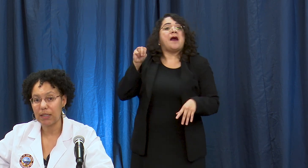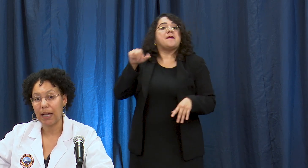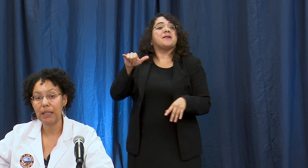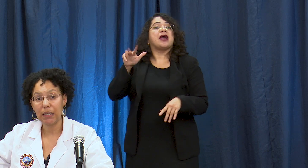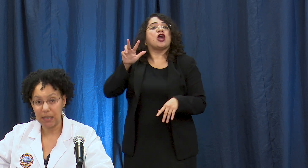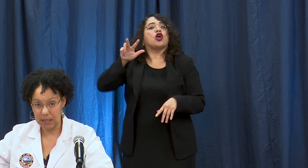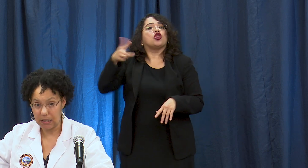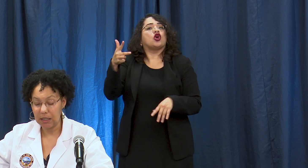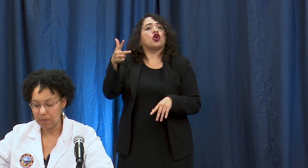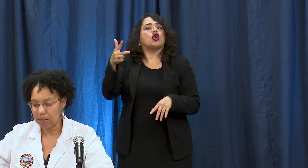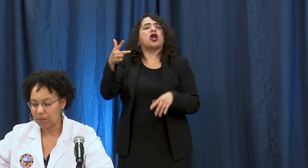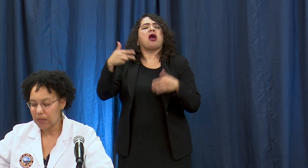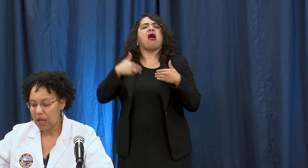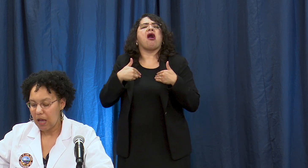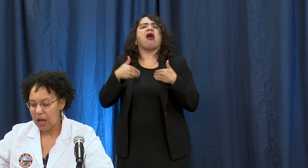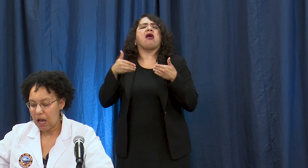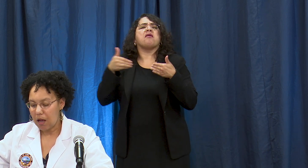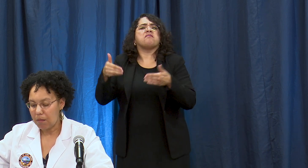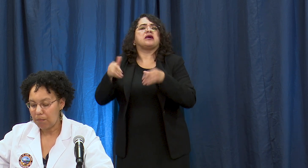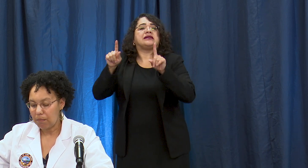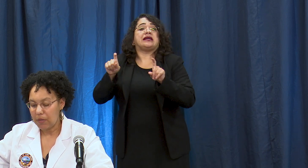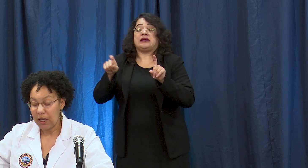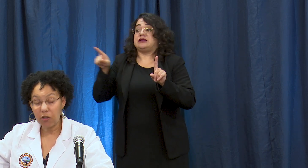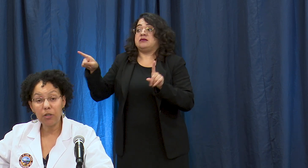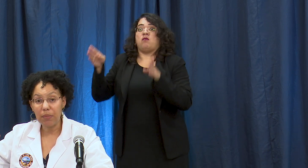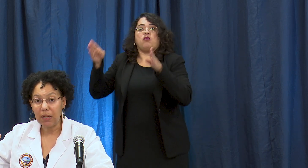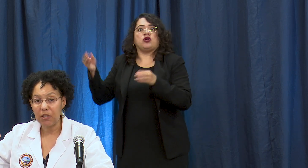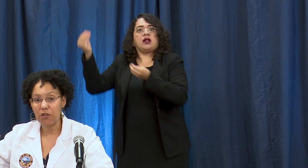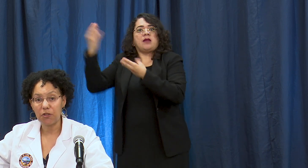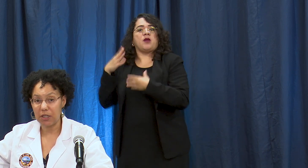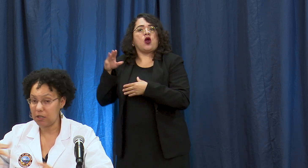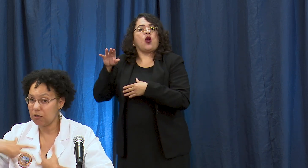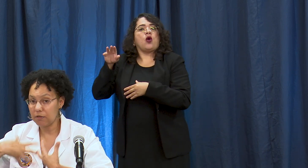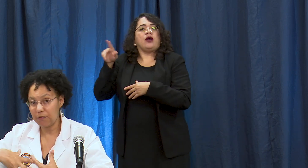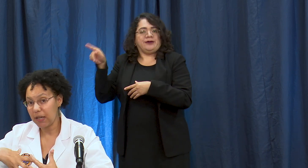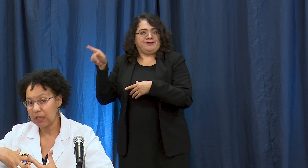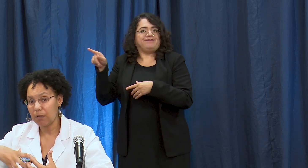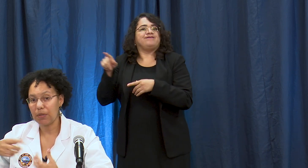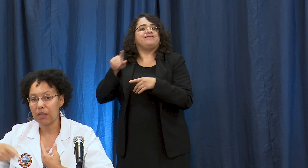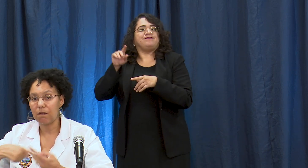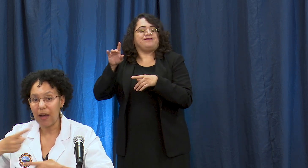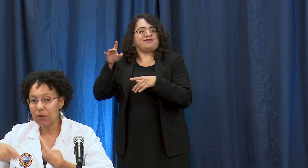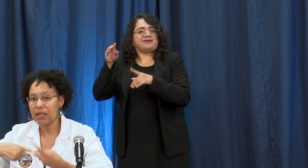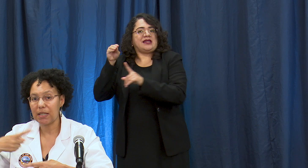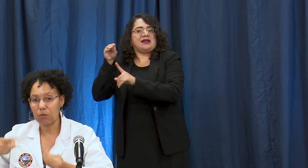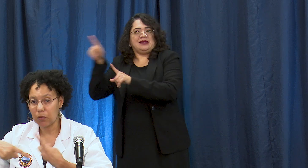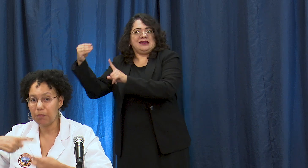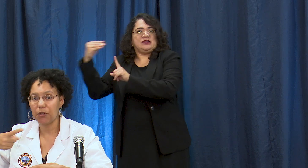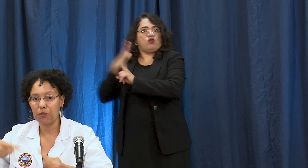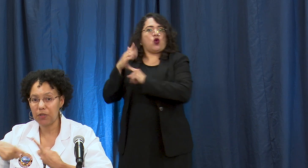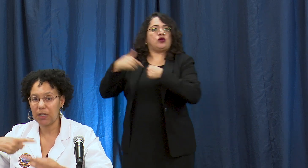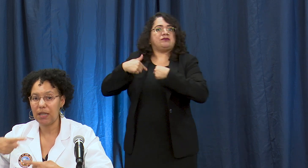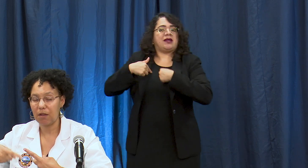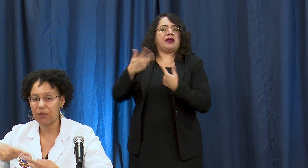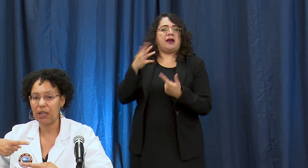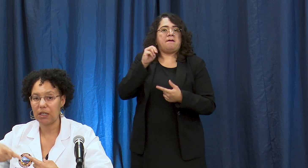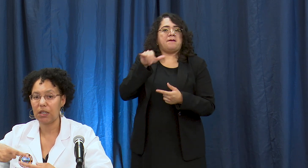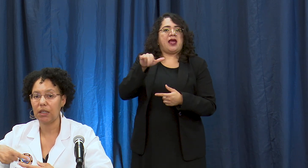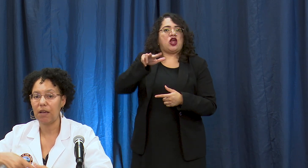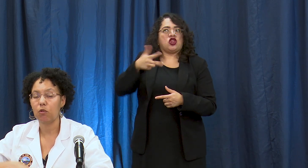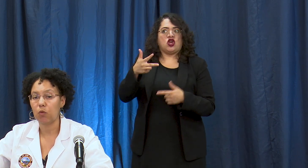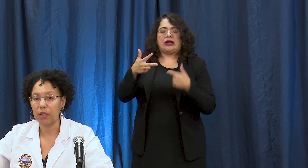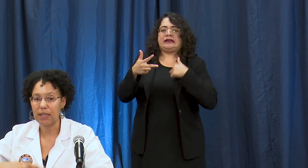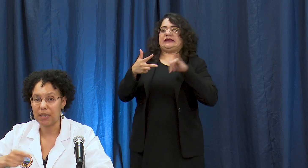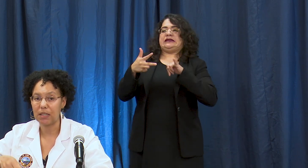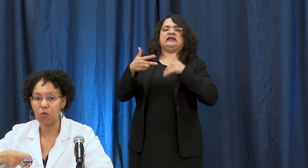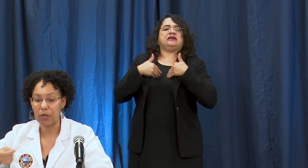exposed, so you decide to get tested. It could be that you're infected, but the virus hasn't reproduced enough to get to